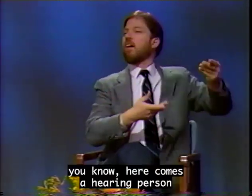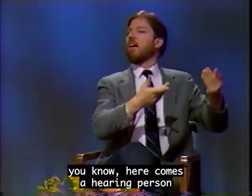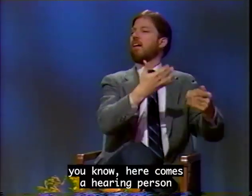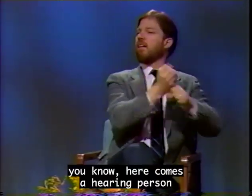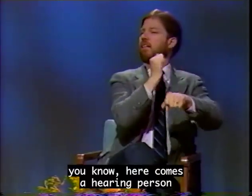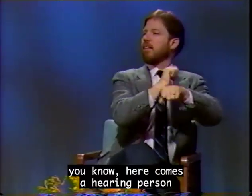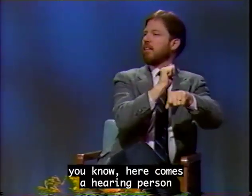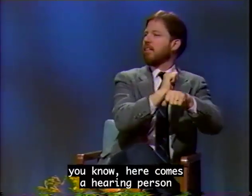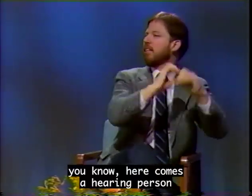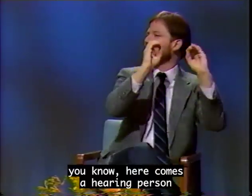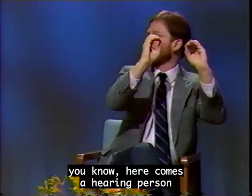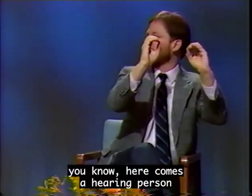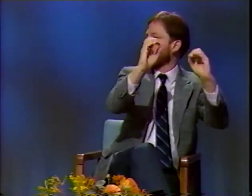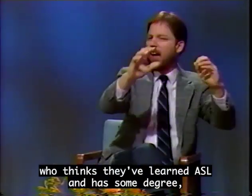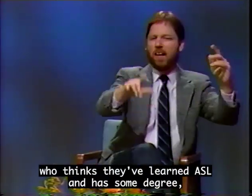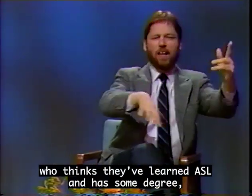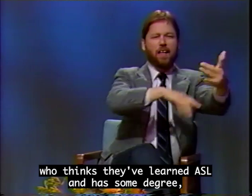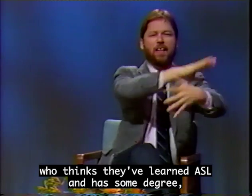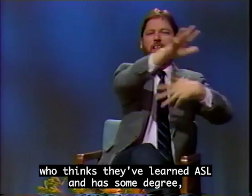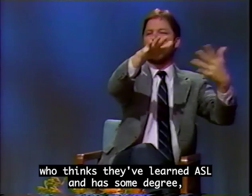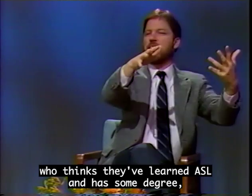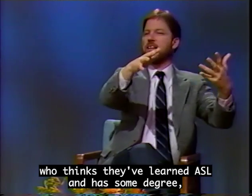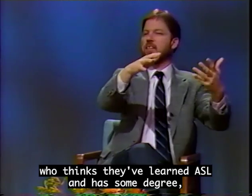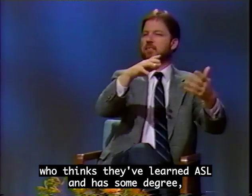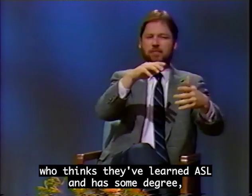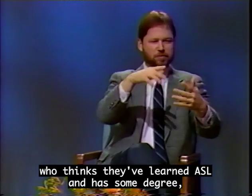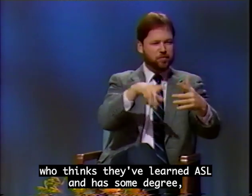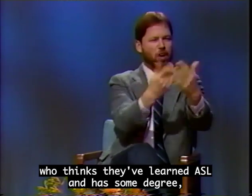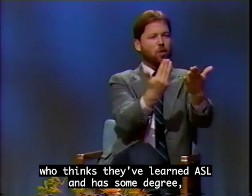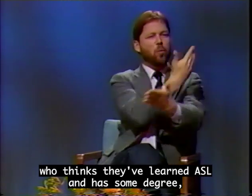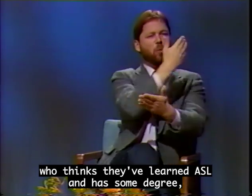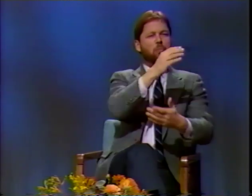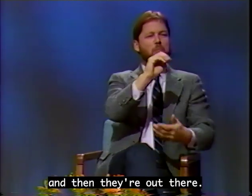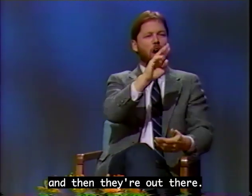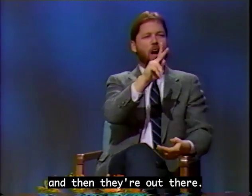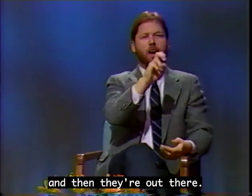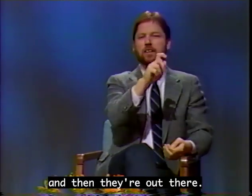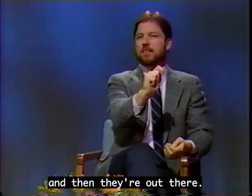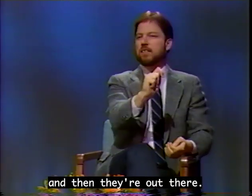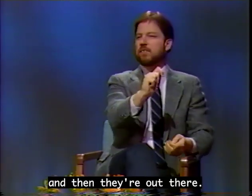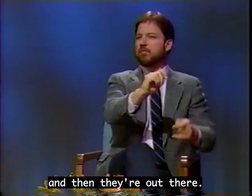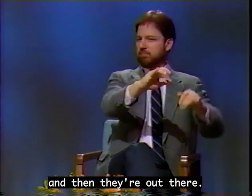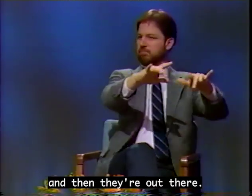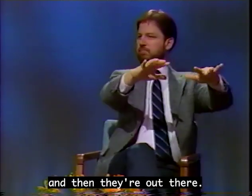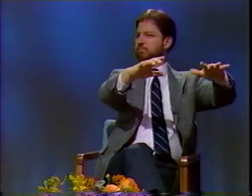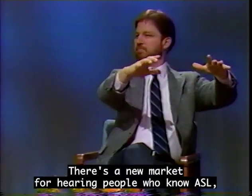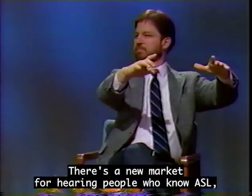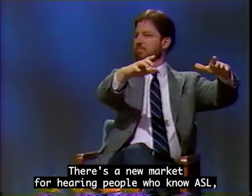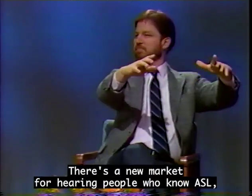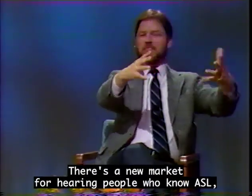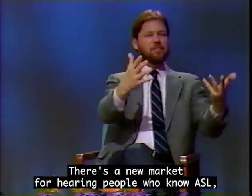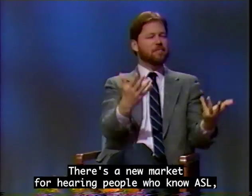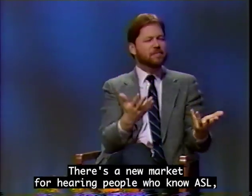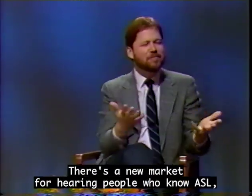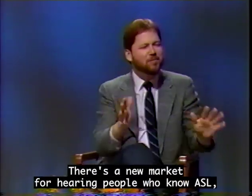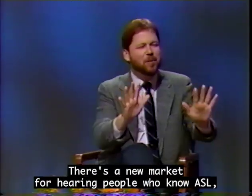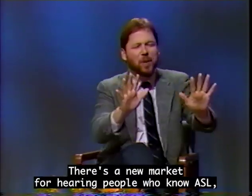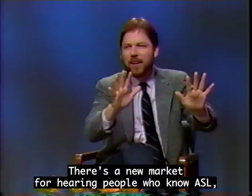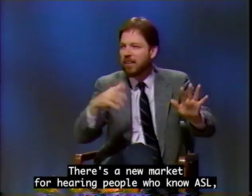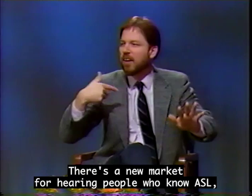you know, here comes a hearing person who thinks they've learned ASL and has some degree, and then they're out there. There's a new market for hearing people who